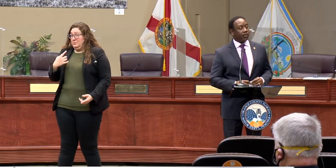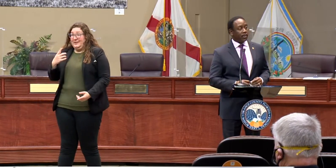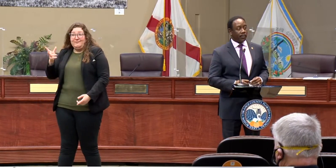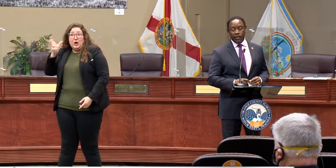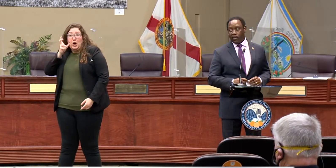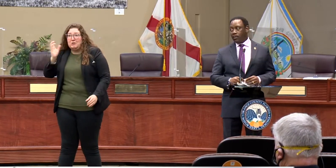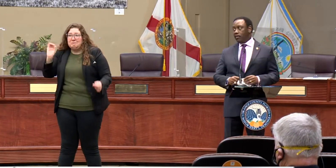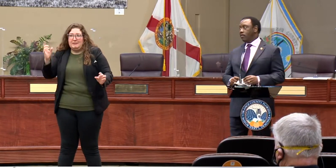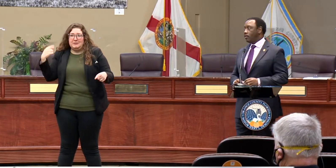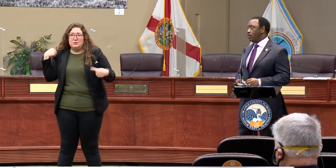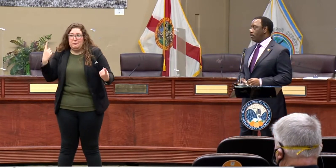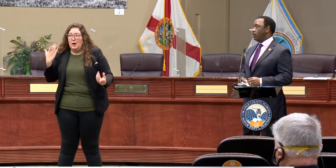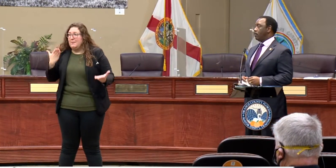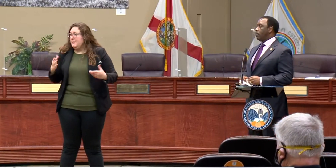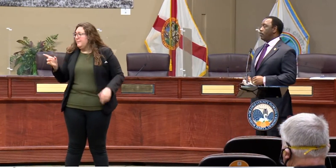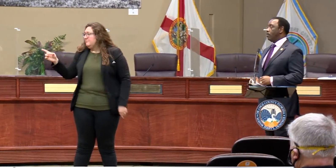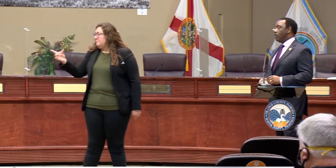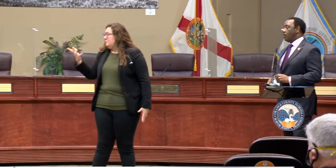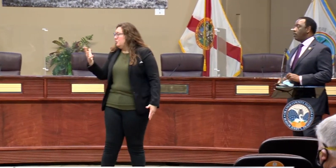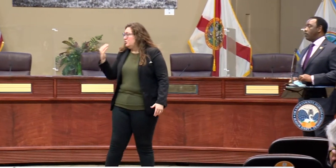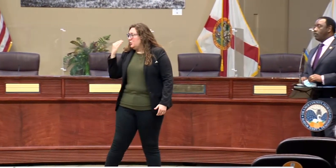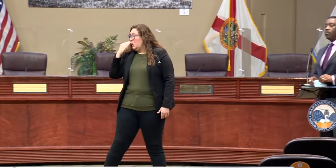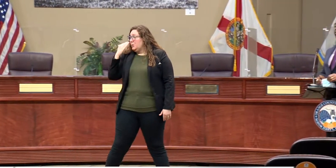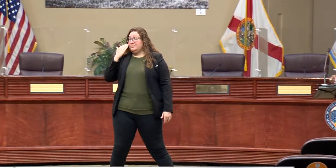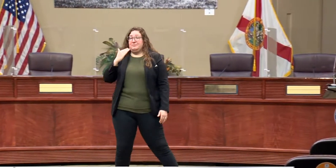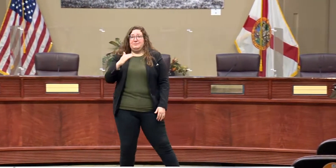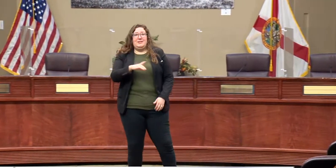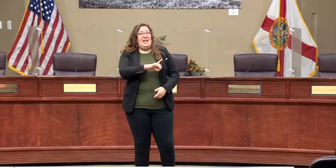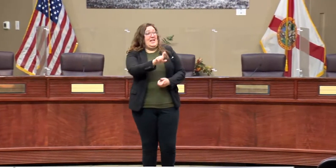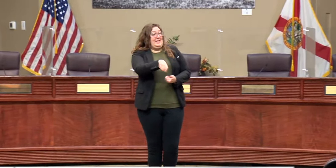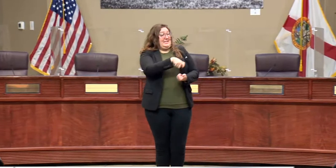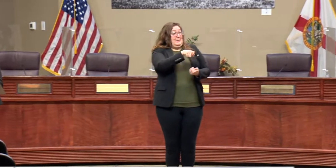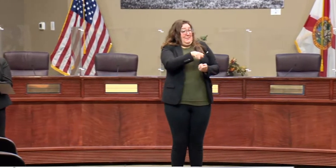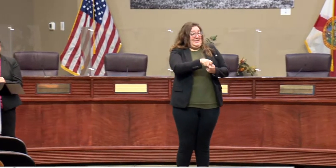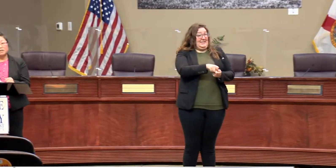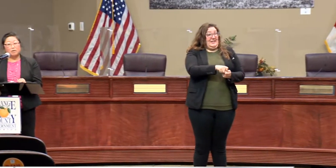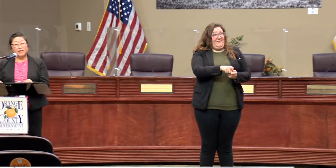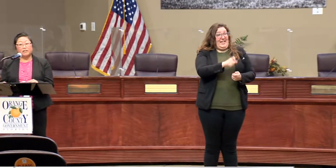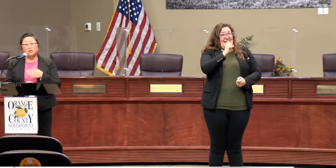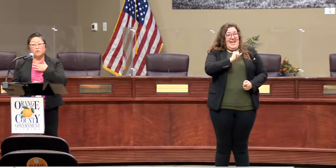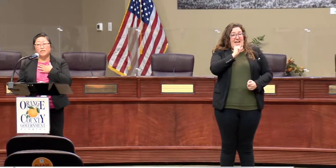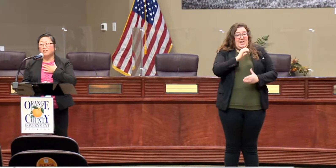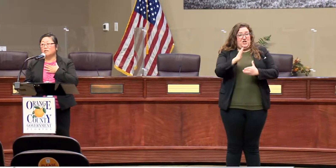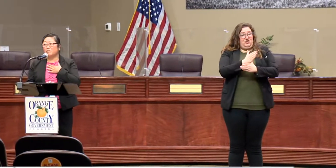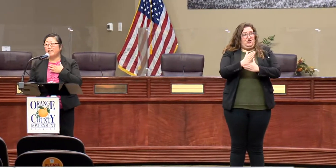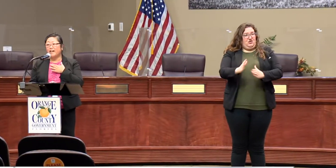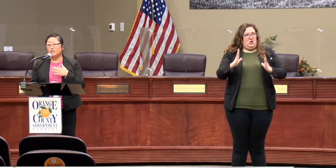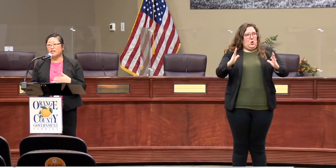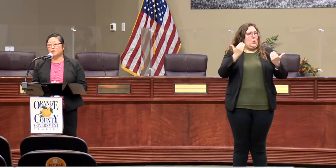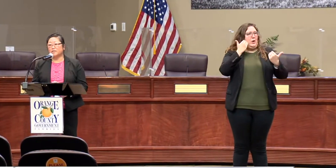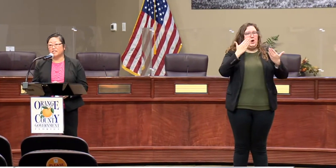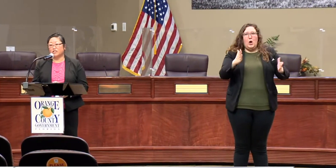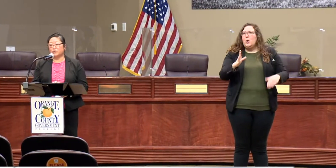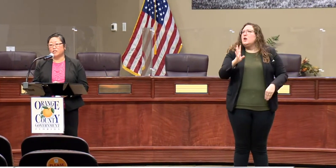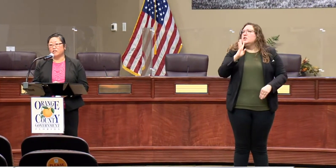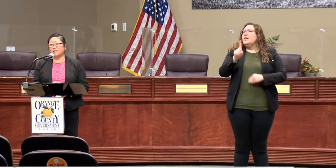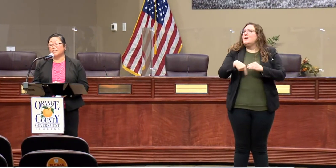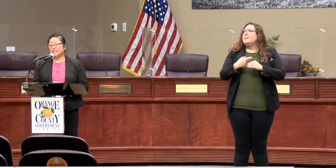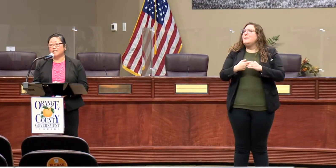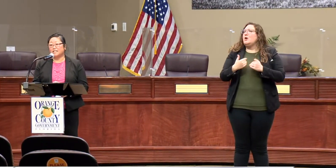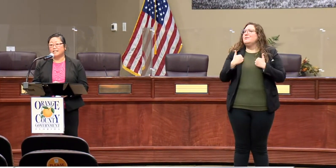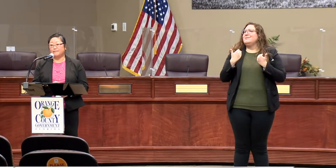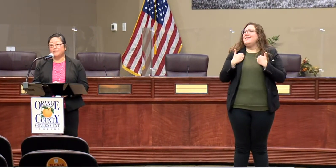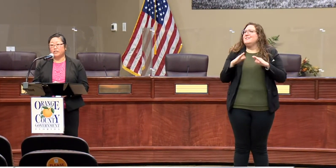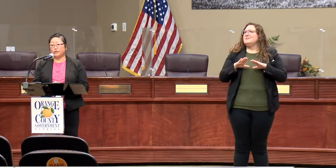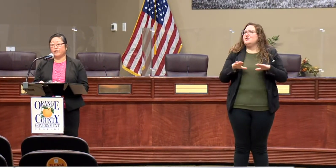more specifically. We don't have the specific breakdown of the age groups, but you would ask about, so when we talk about pediatric hospitalizations, we talk about less